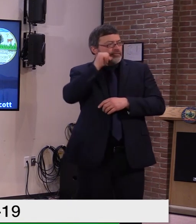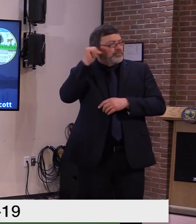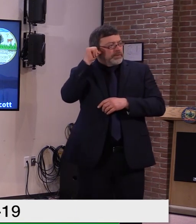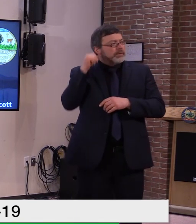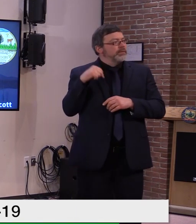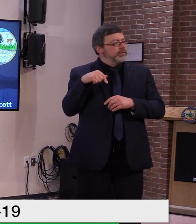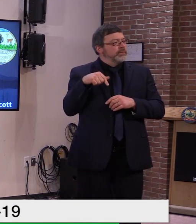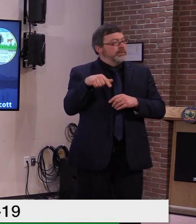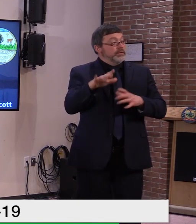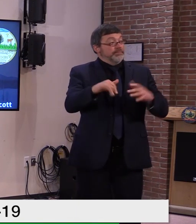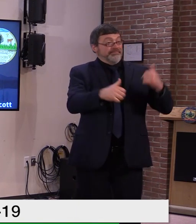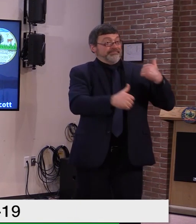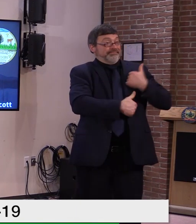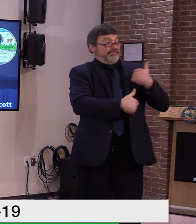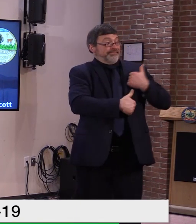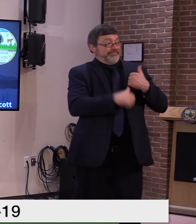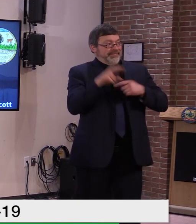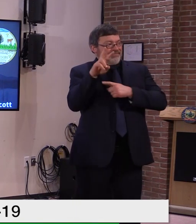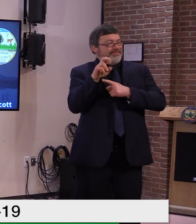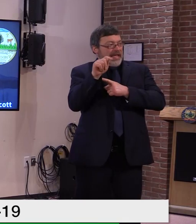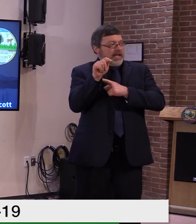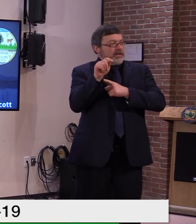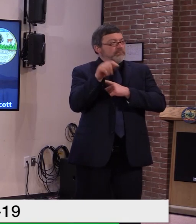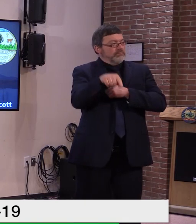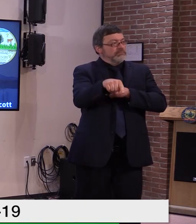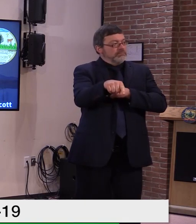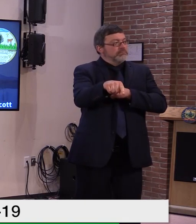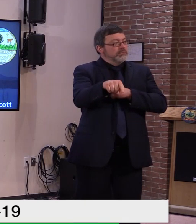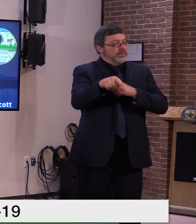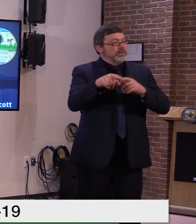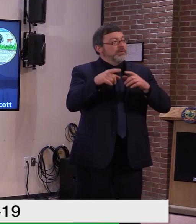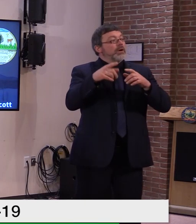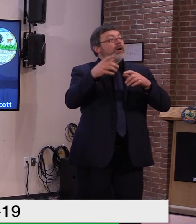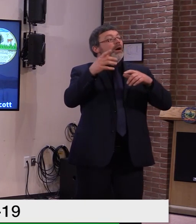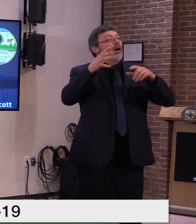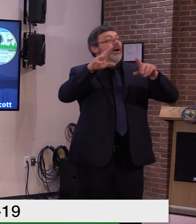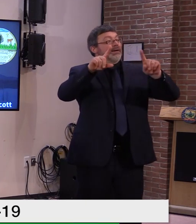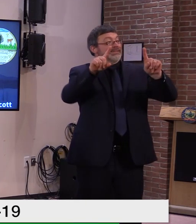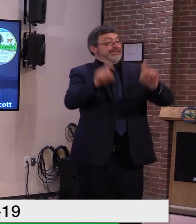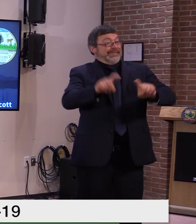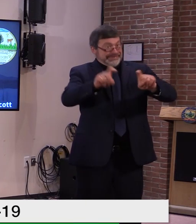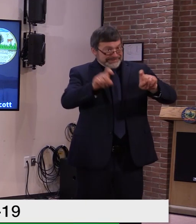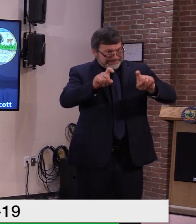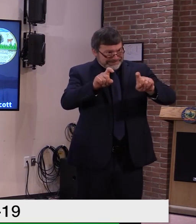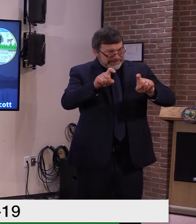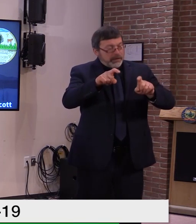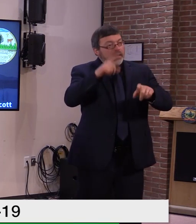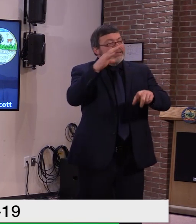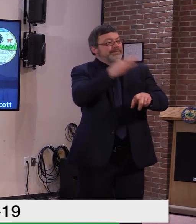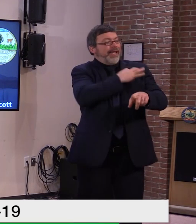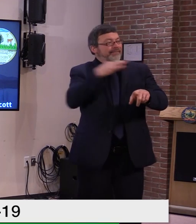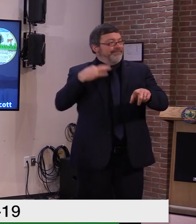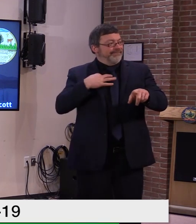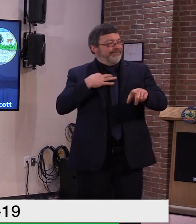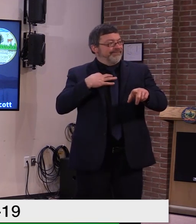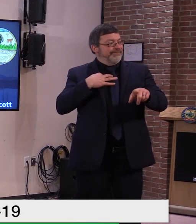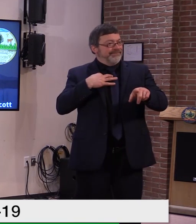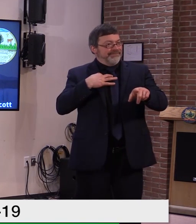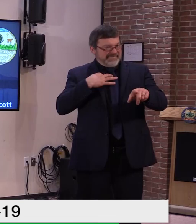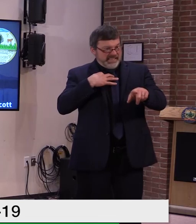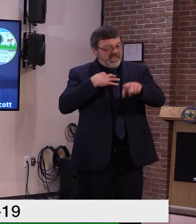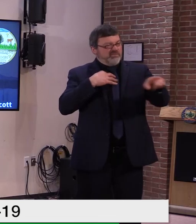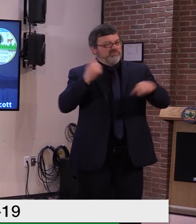in Bennington received test results of six of their staff that were positive. Not long after,